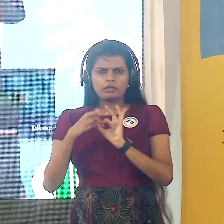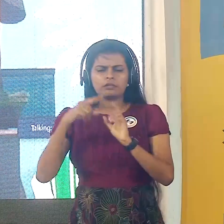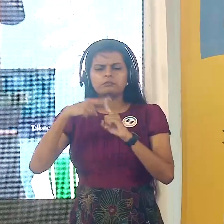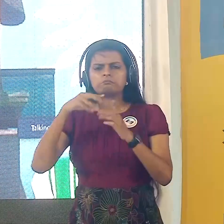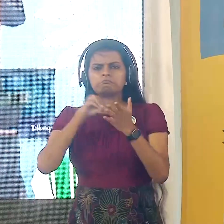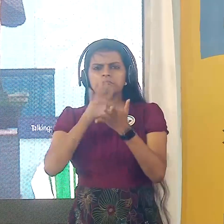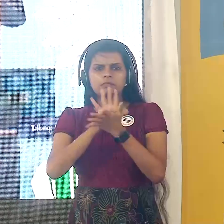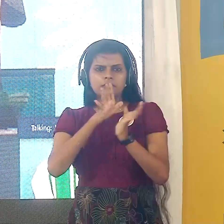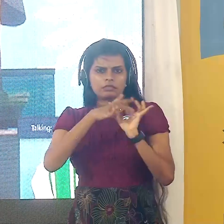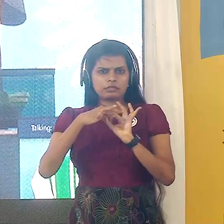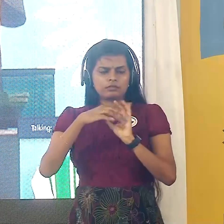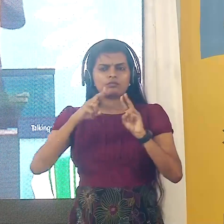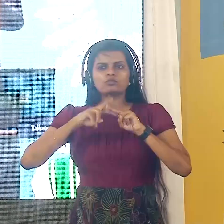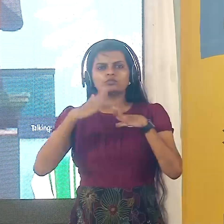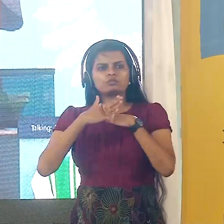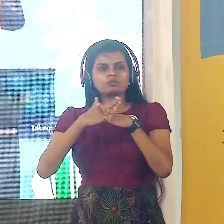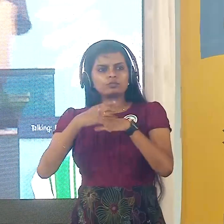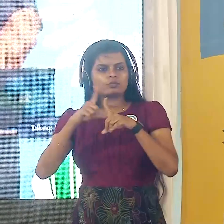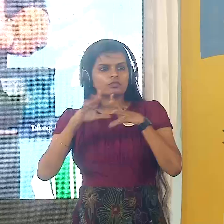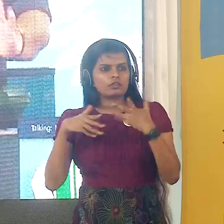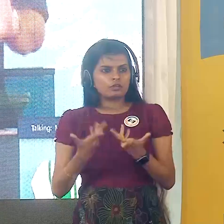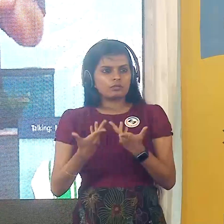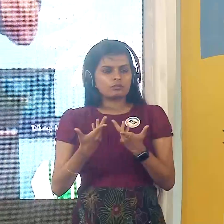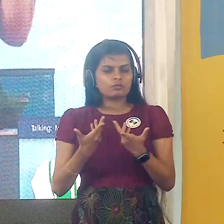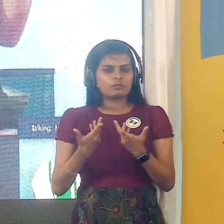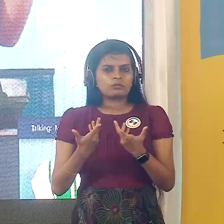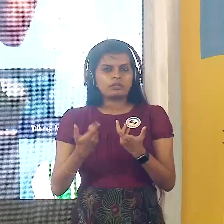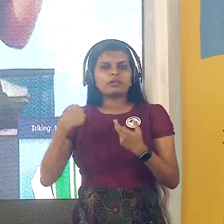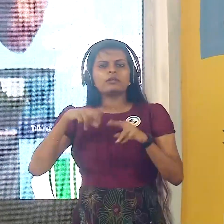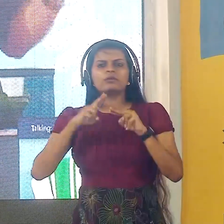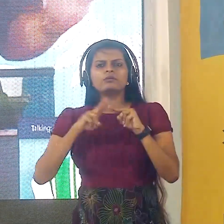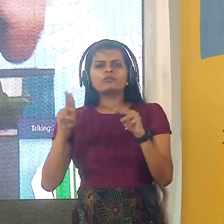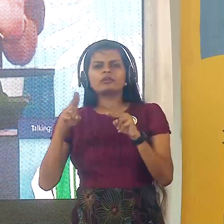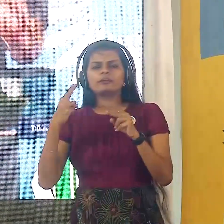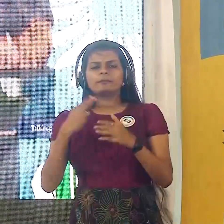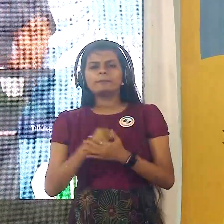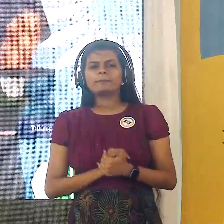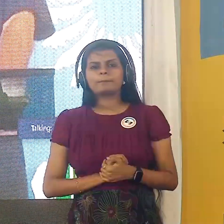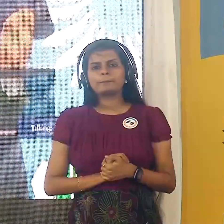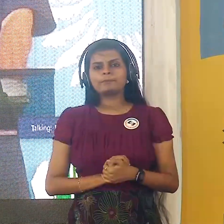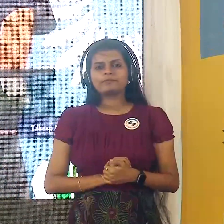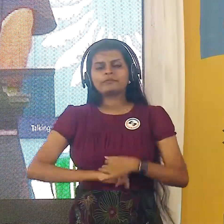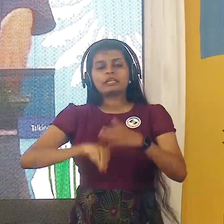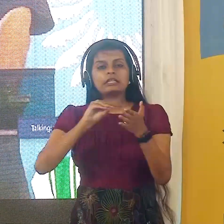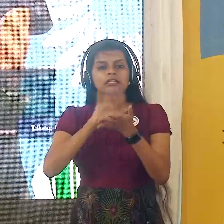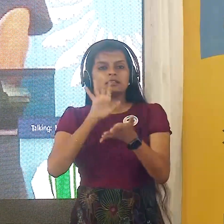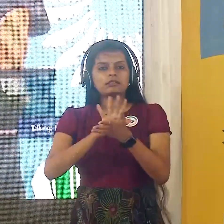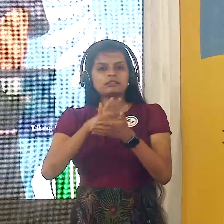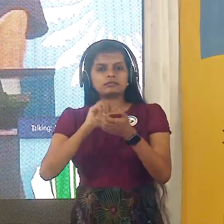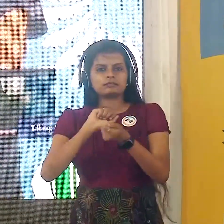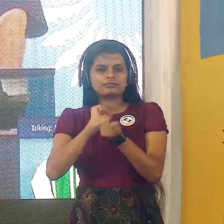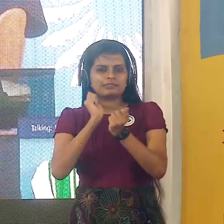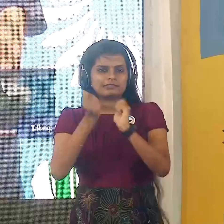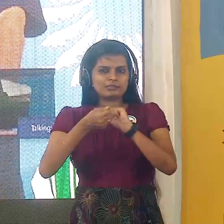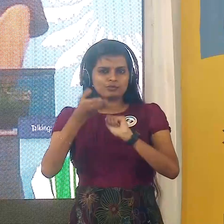land distribution have been aspects of the post of the land reforms in the